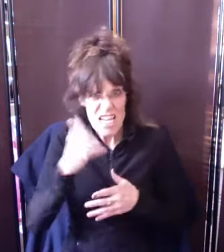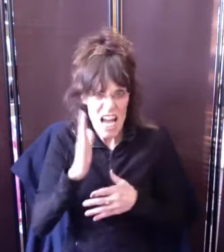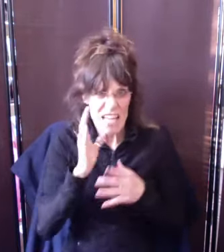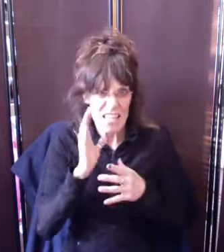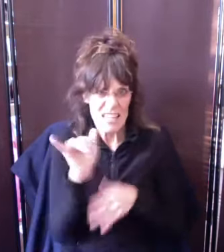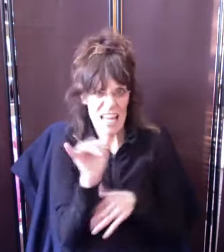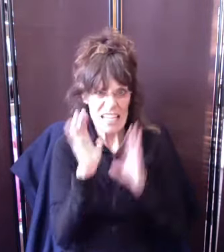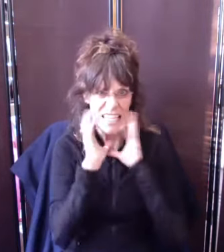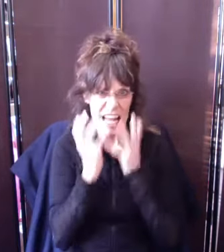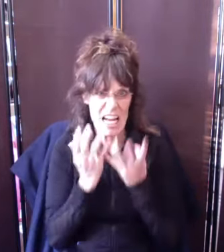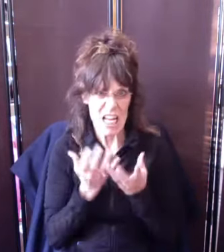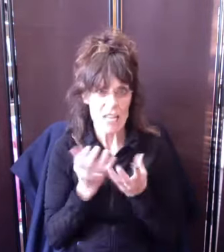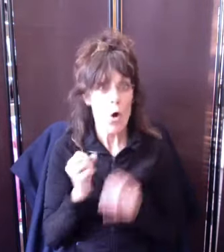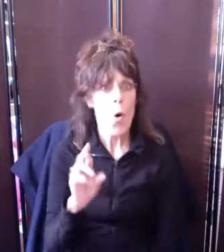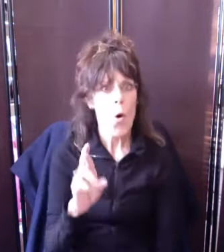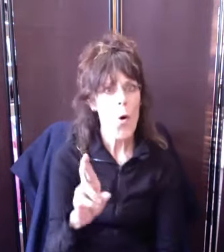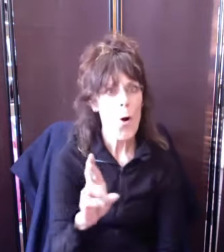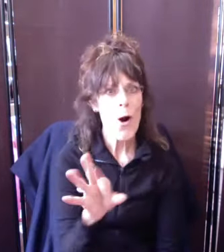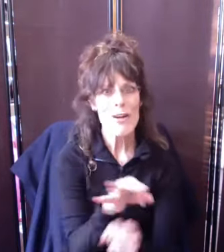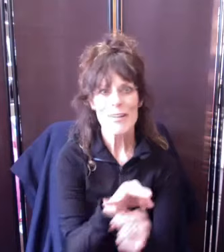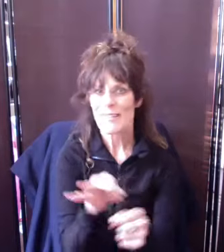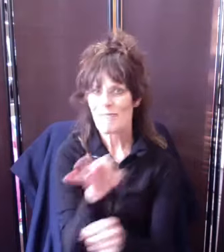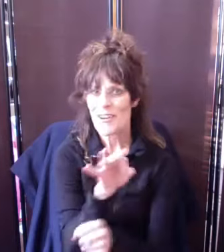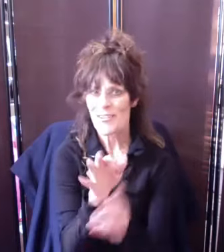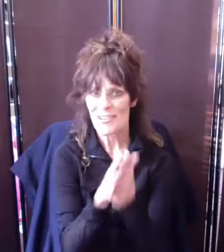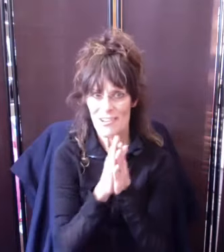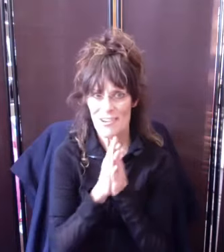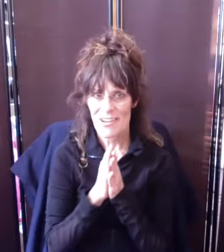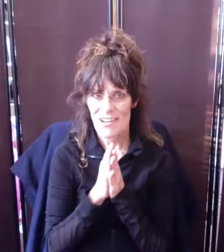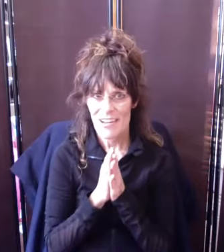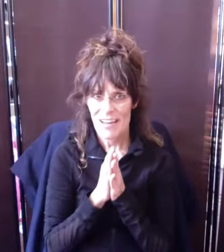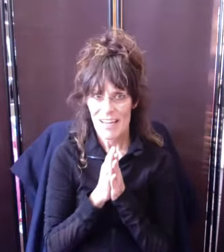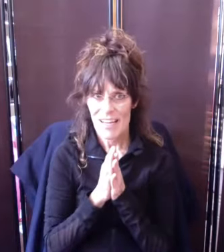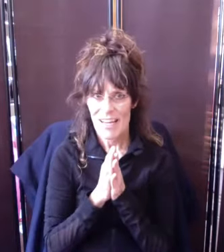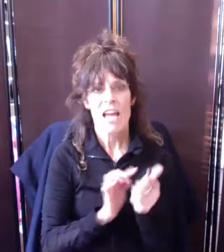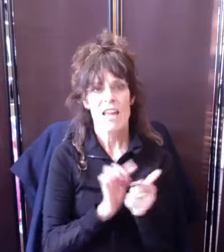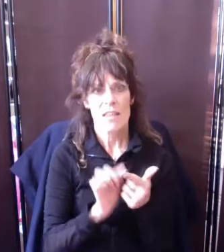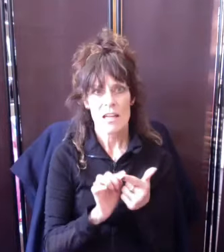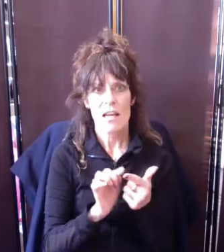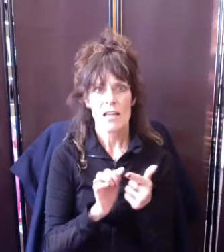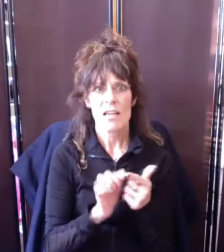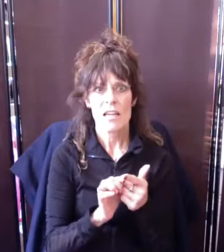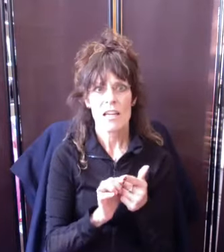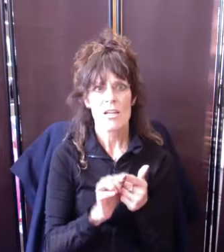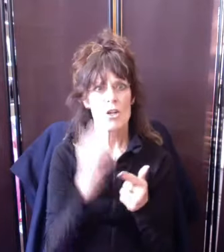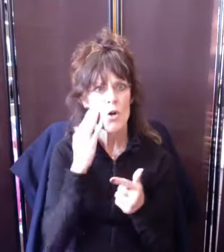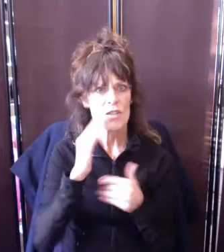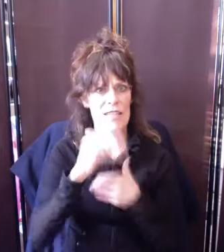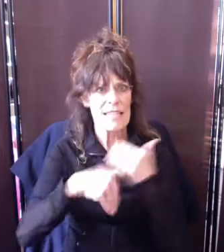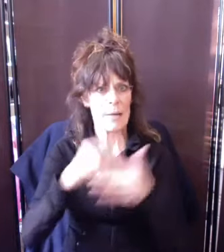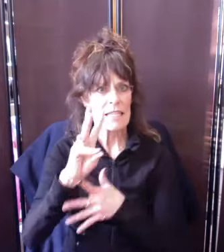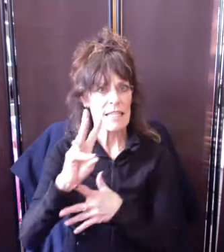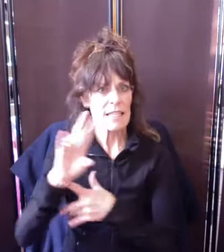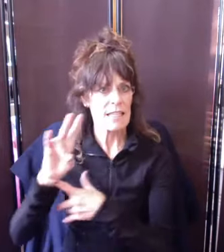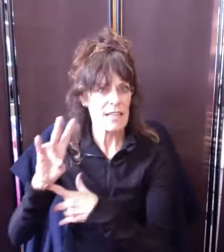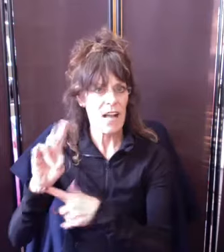that spiritual part of me doing the praying, right? And then I can get like in 6 and 7, like I can't work on my character defects.